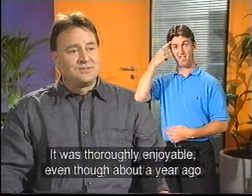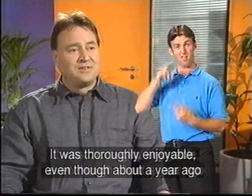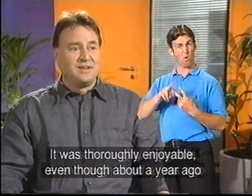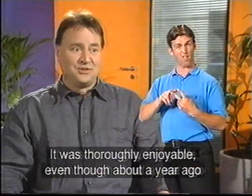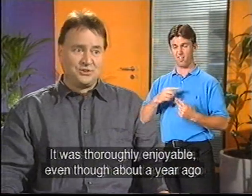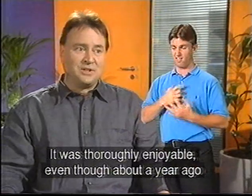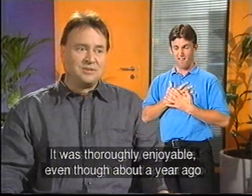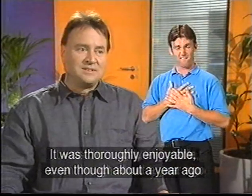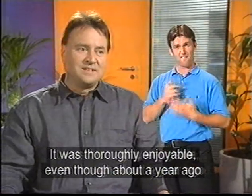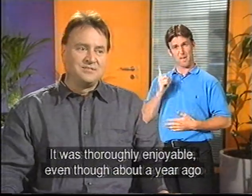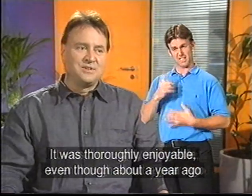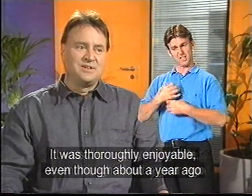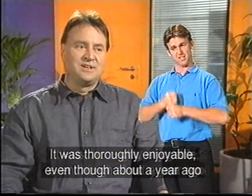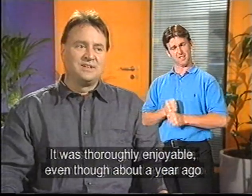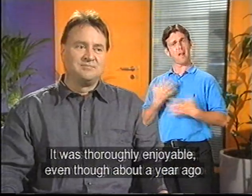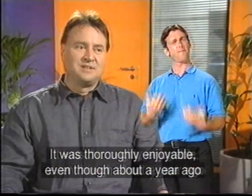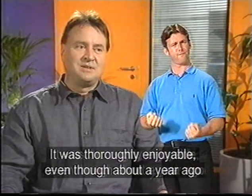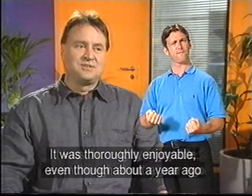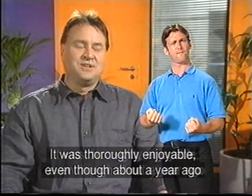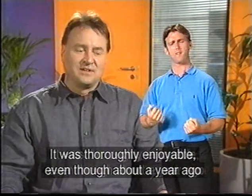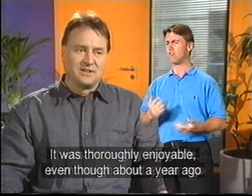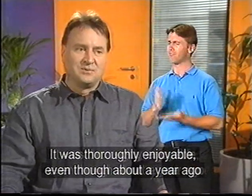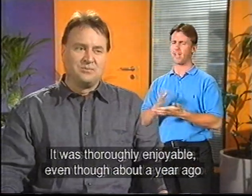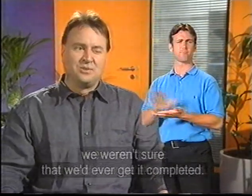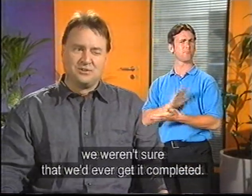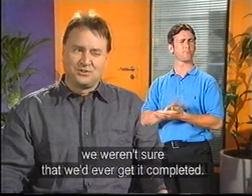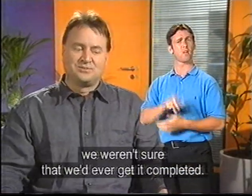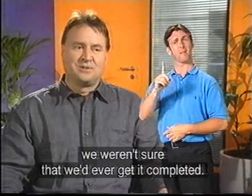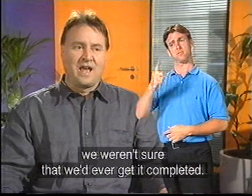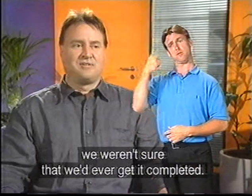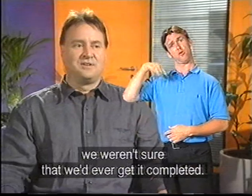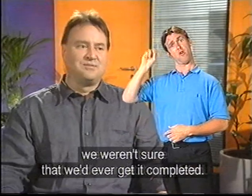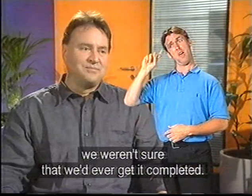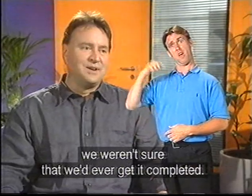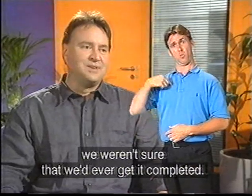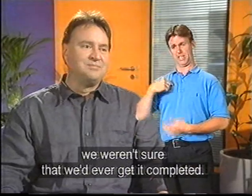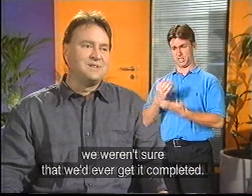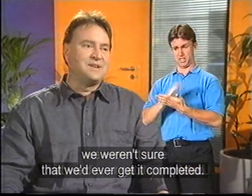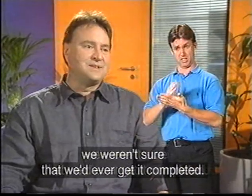thoroughly enjoyable, even though about a year ago we weren't sure if we were ever going to get it